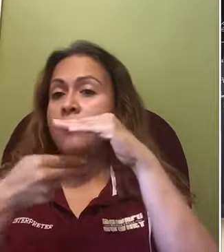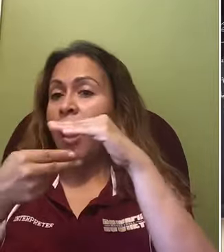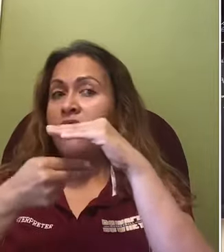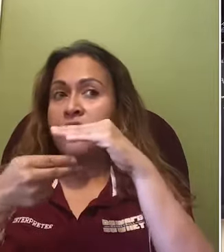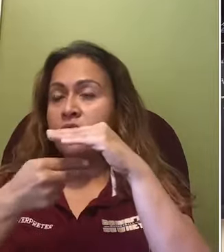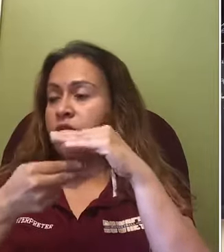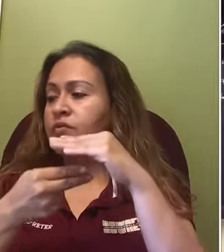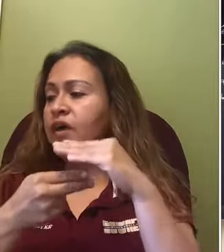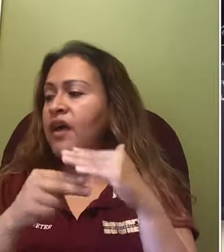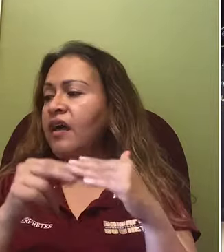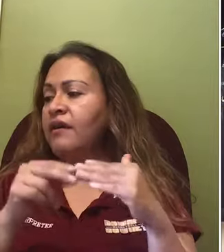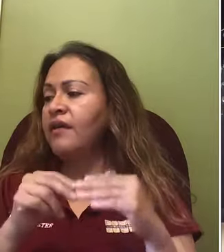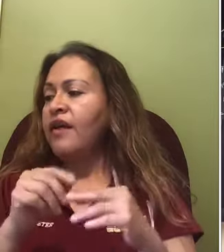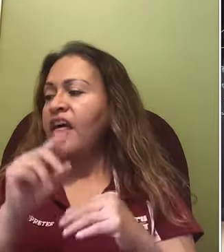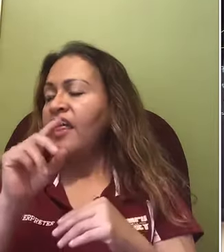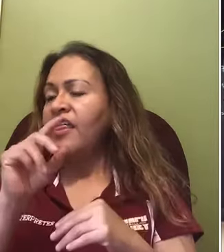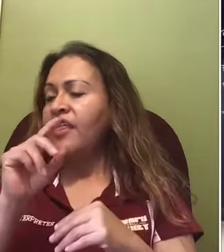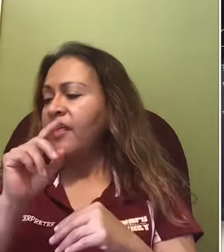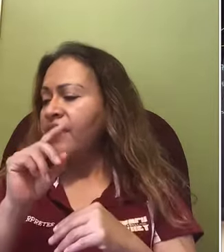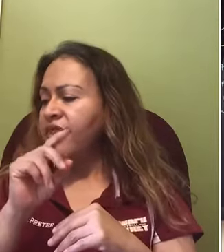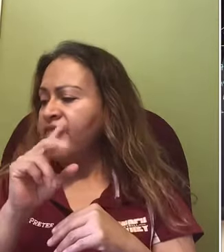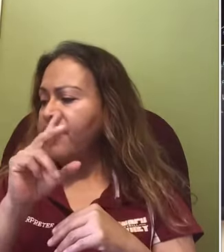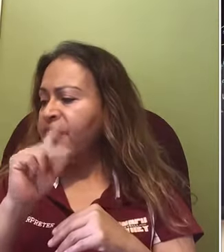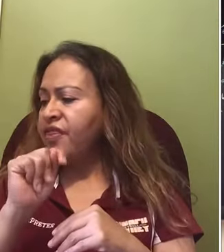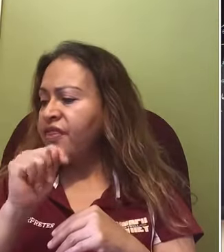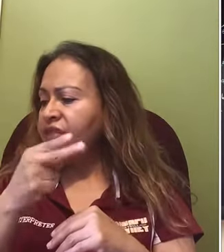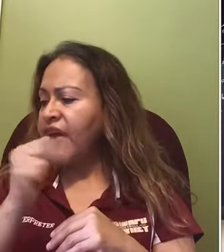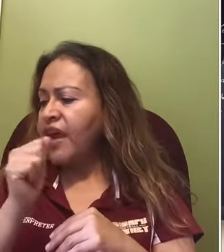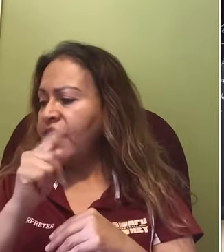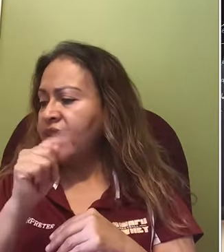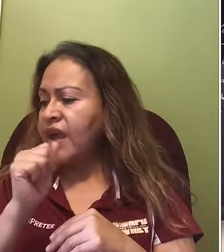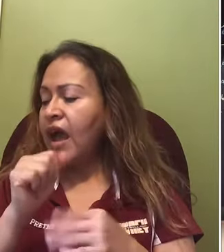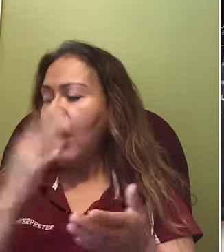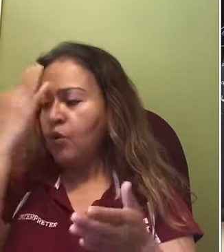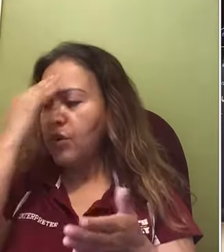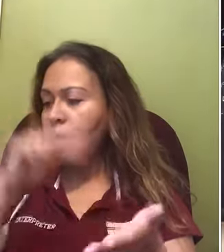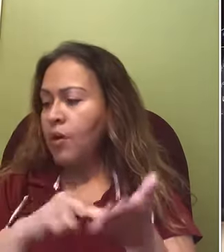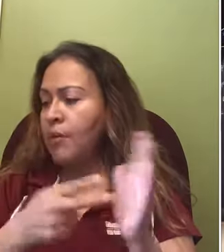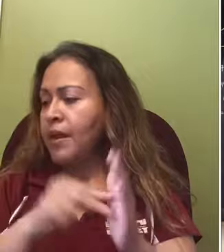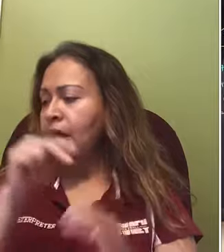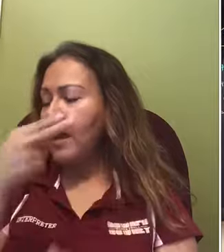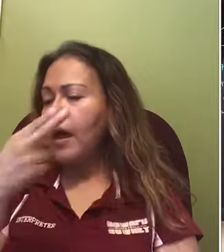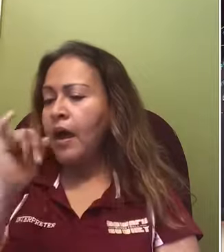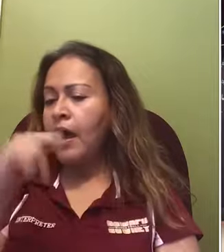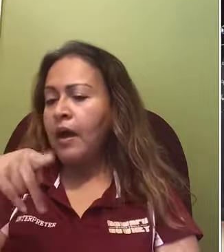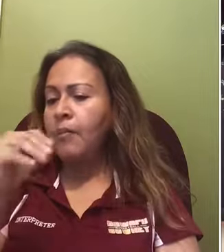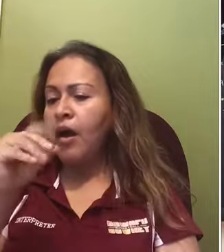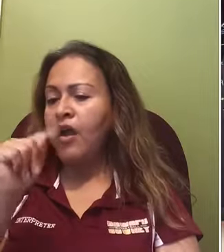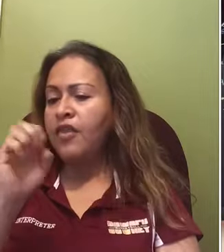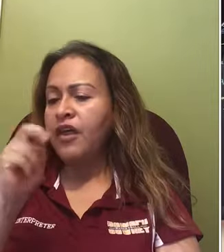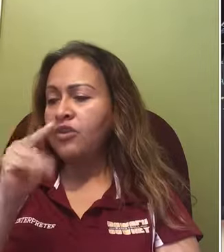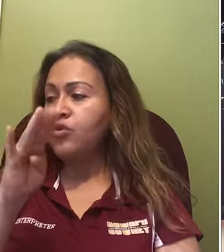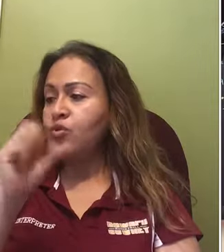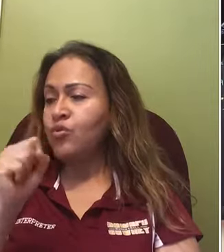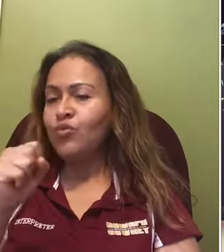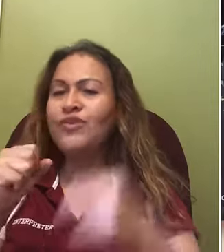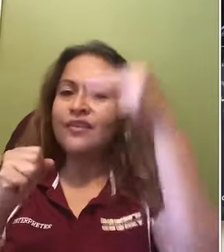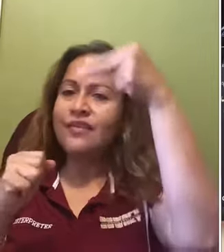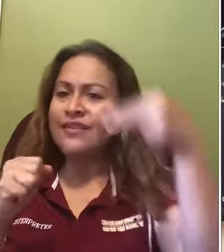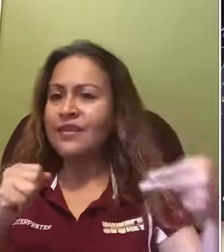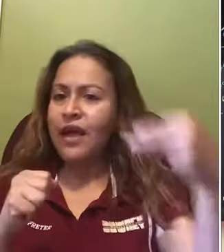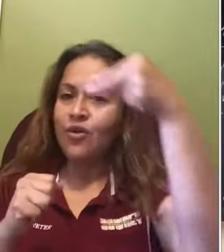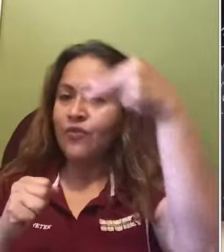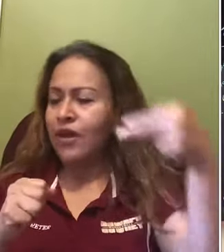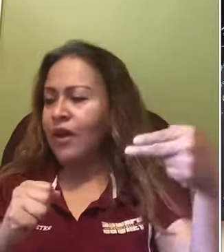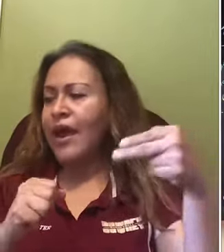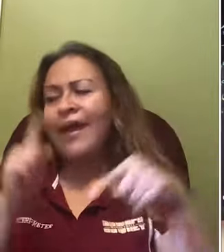here to theta. What side is adjacent? Well, we know that the hypotenuse is this side over here. So